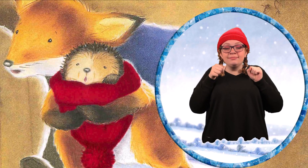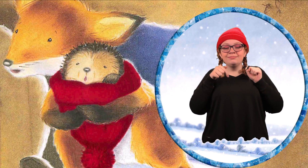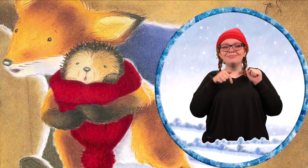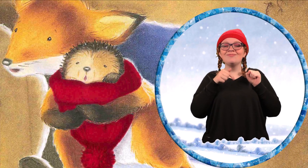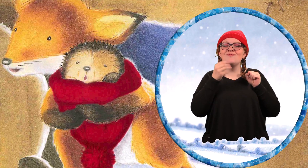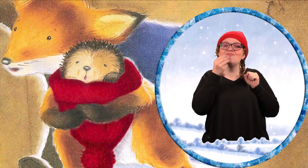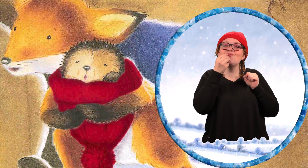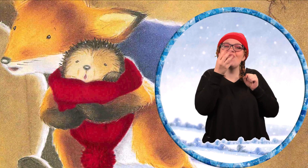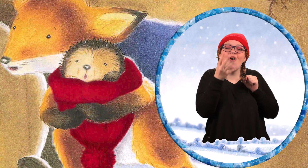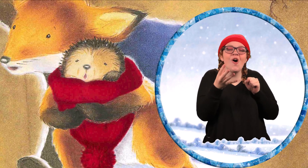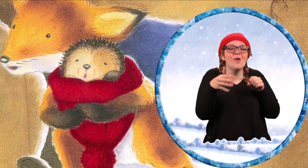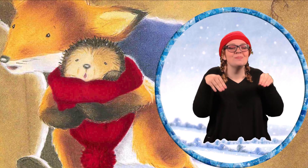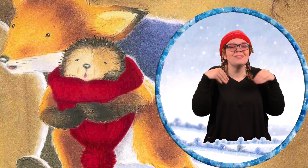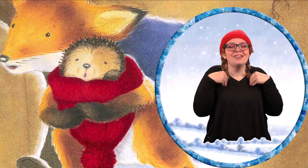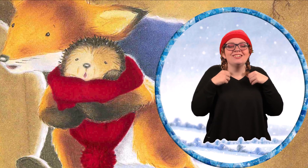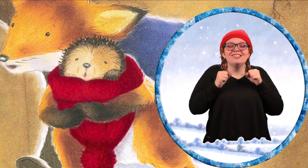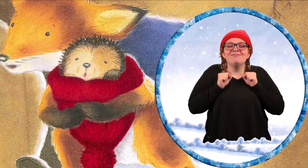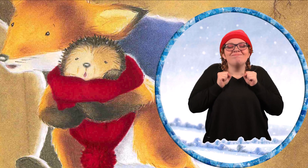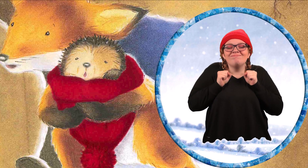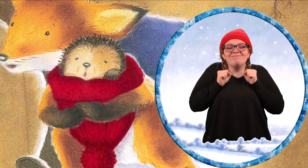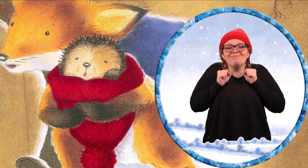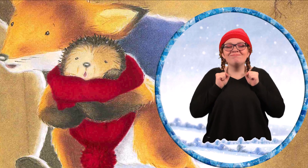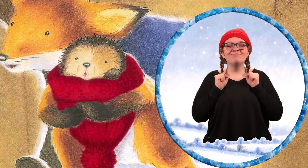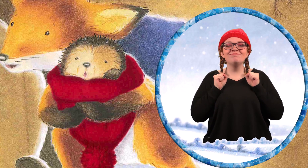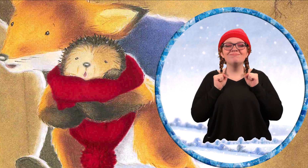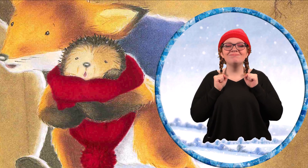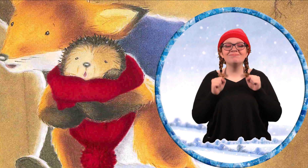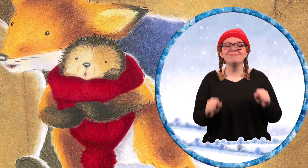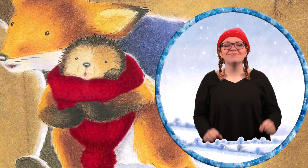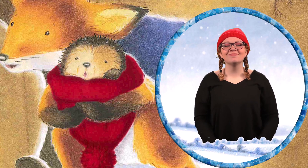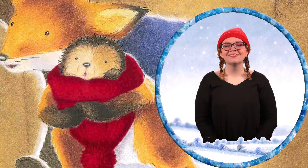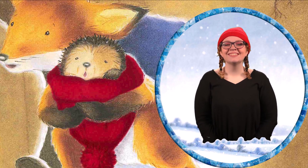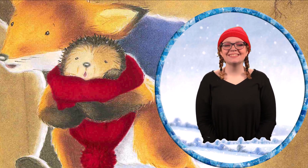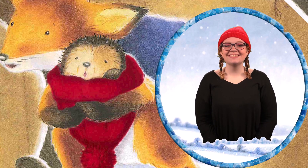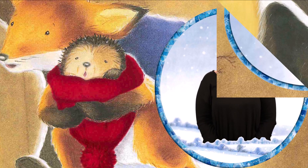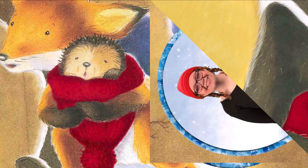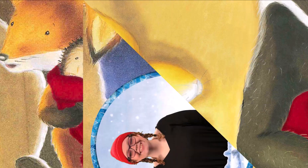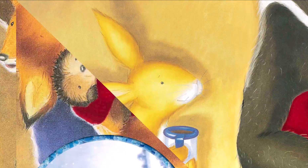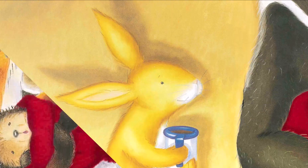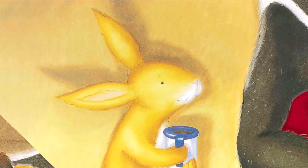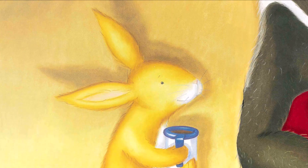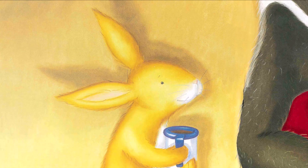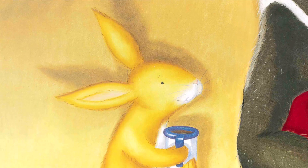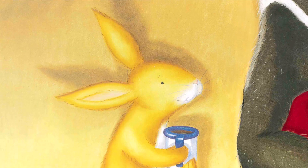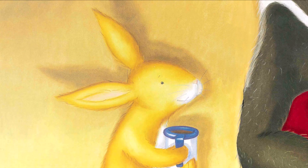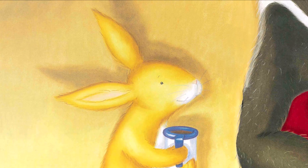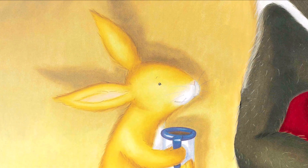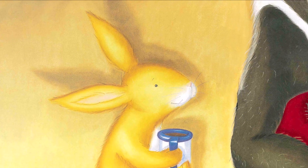"Hello," he said sleepily. "Oh, this is such a lovely warm blanket."